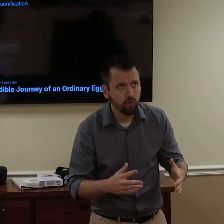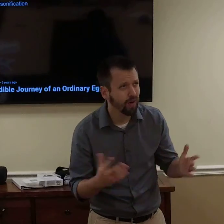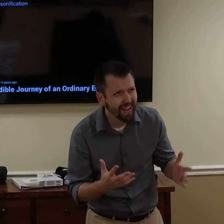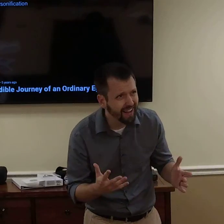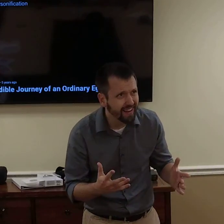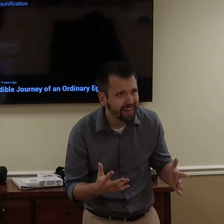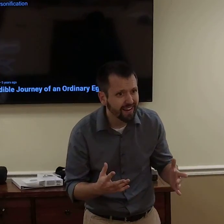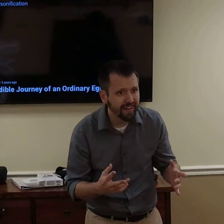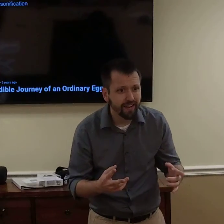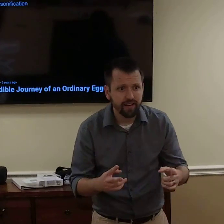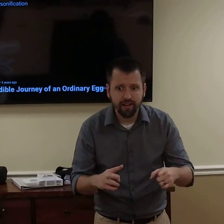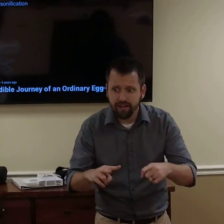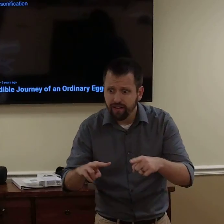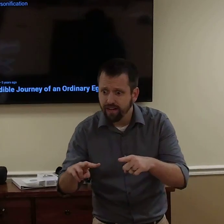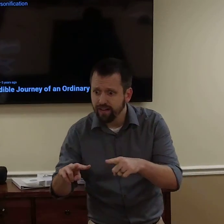what?